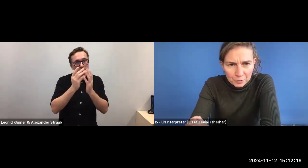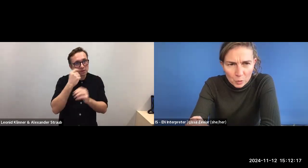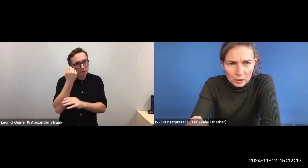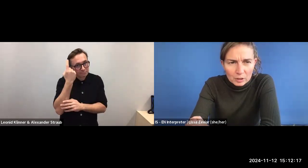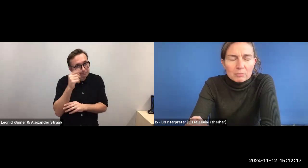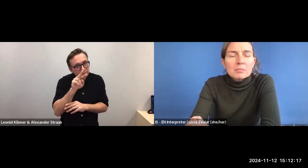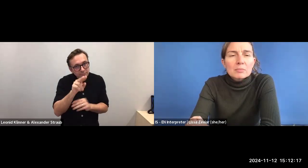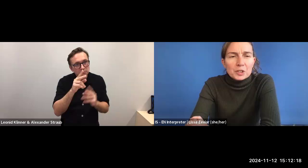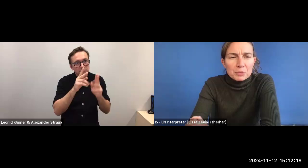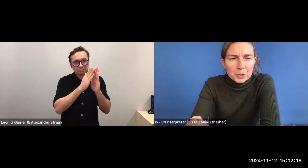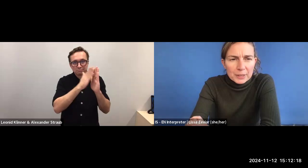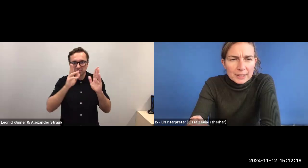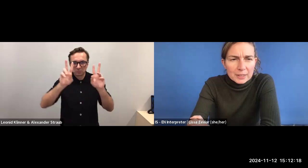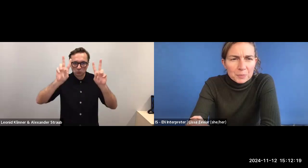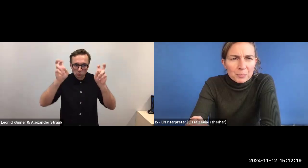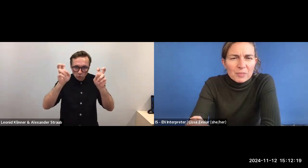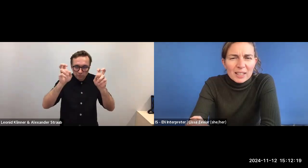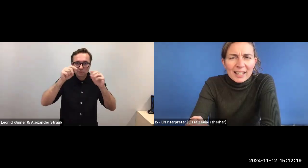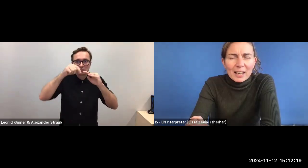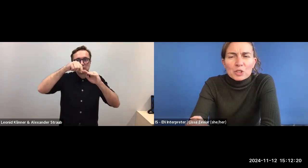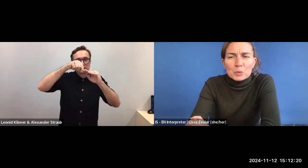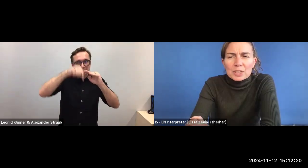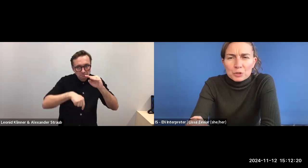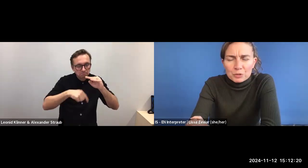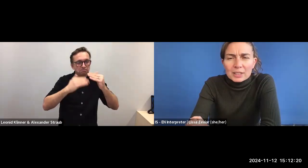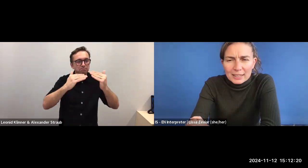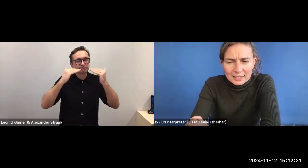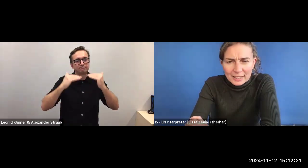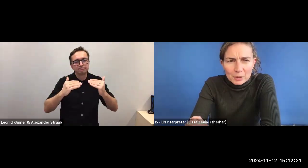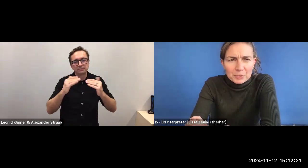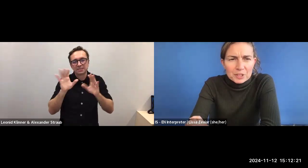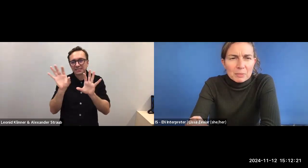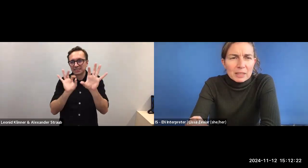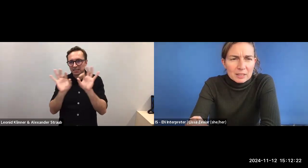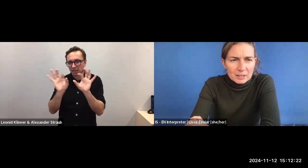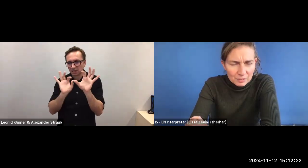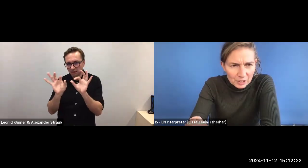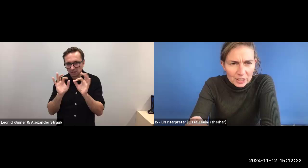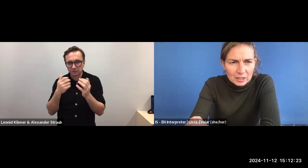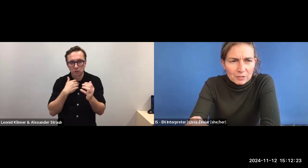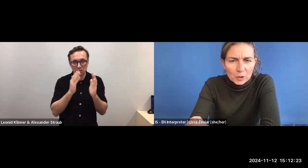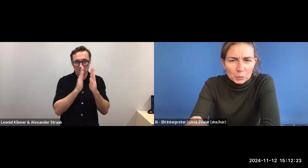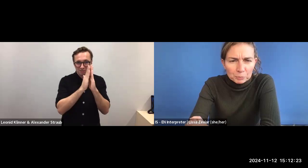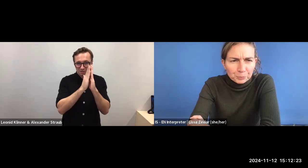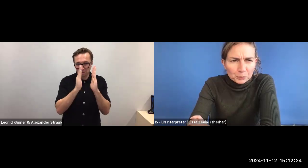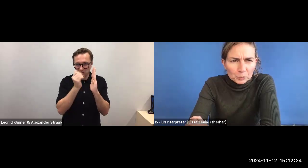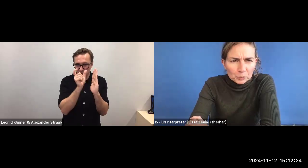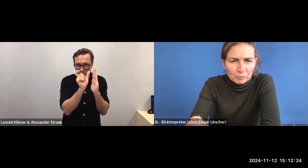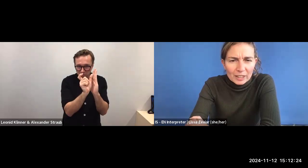had the 4 multiple choice, and we used this grid-like setup to make it very easy to